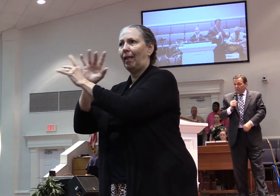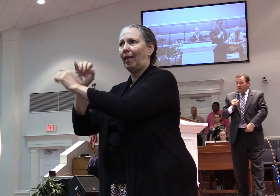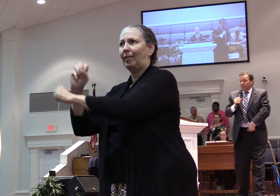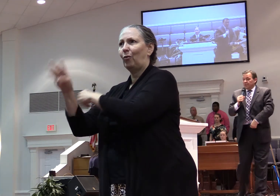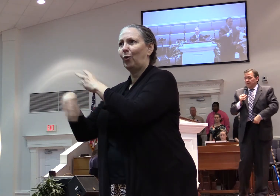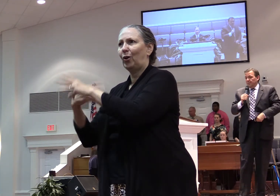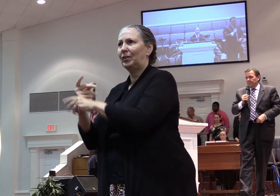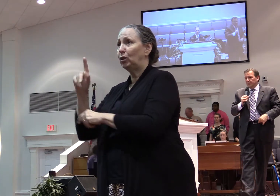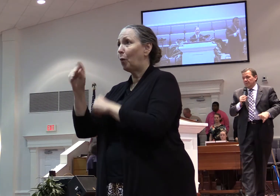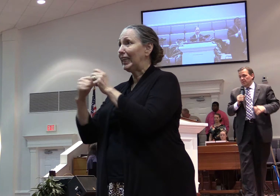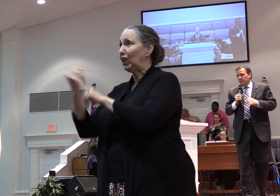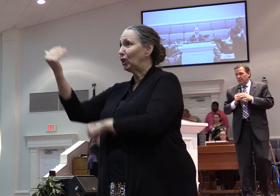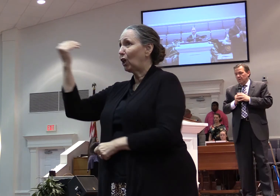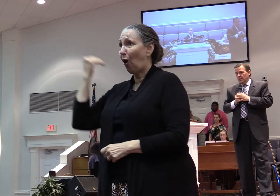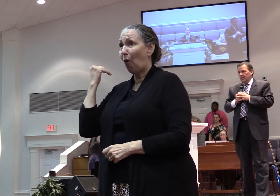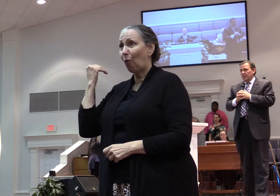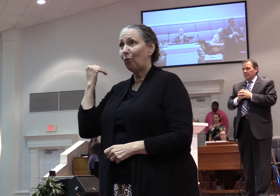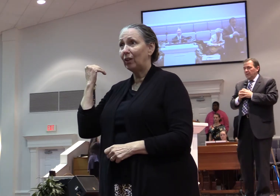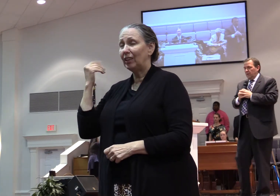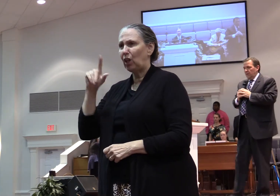That's why 20 years ago,